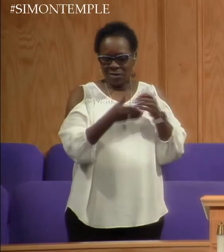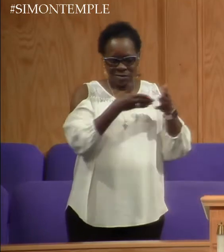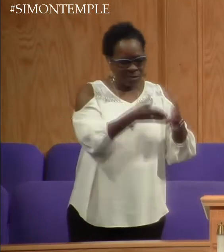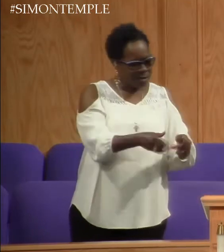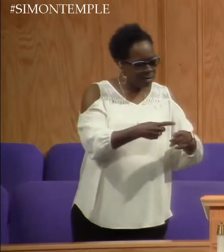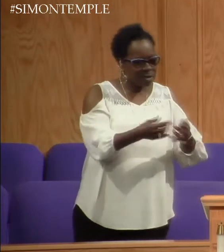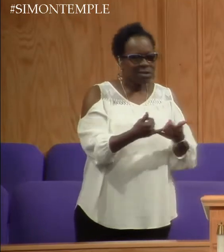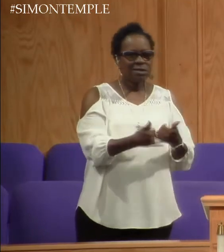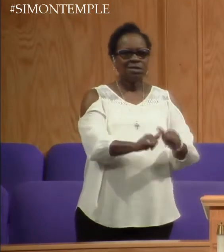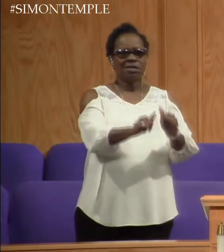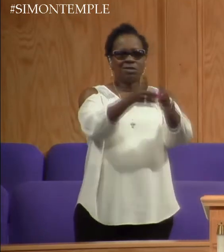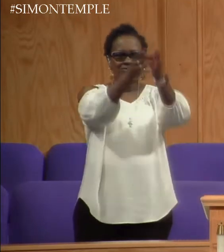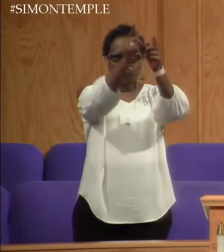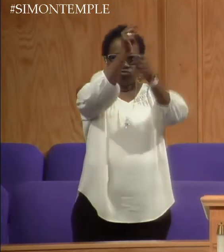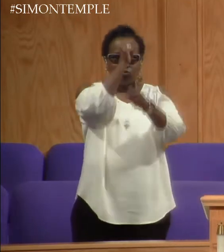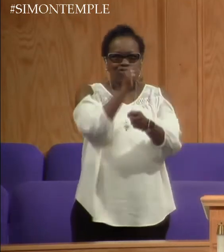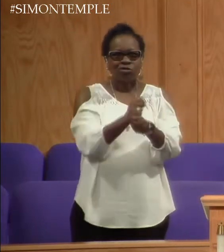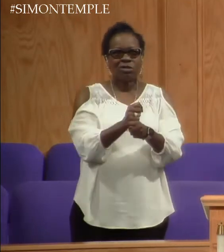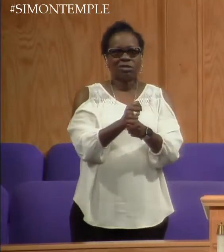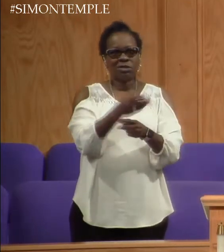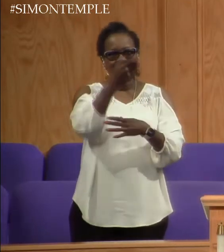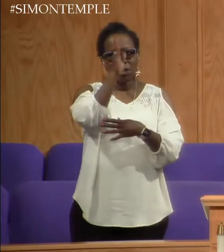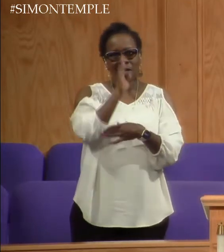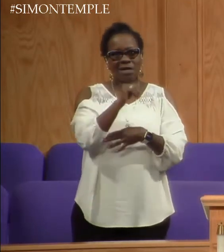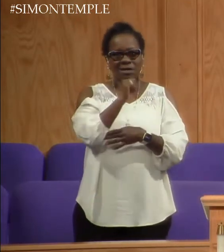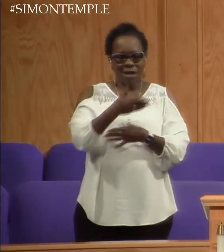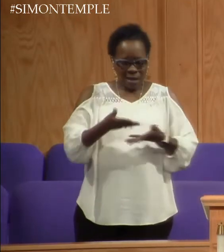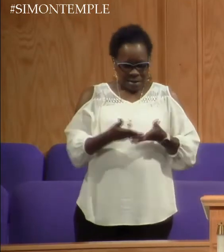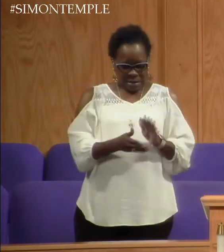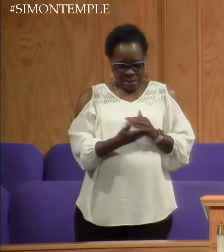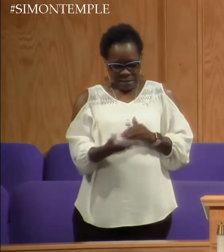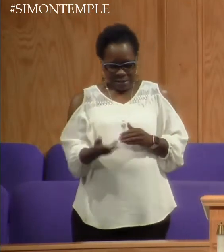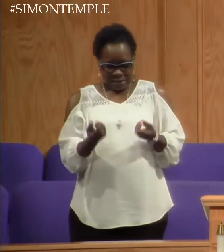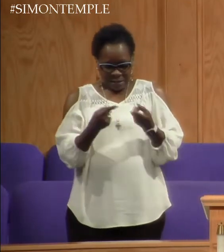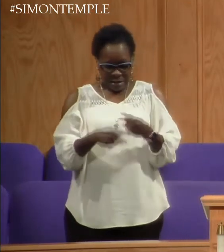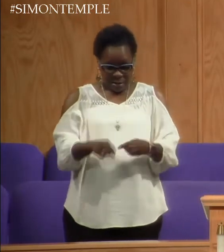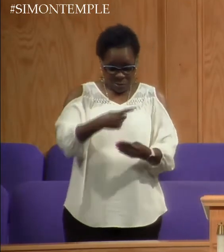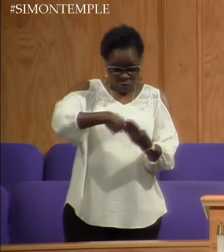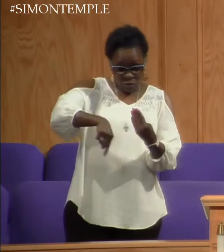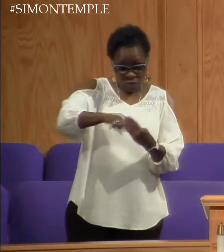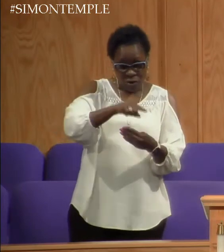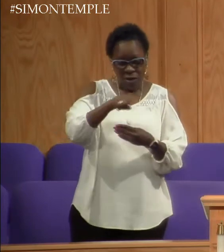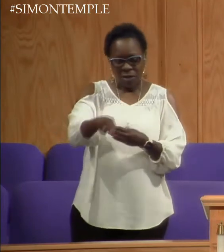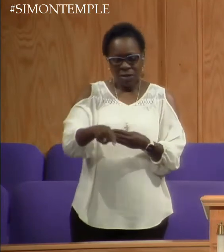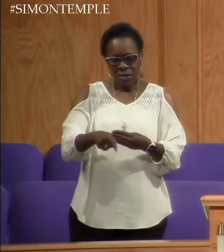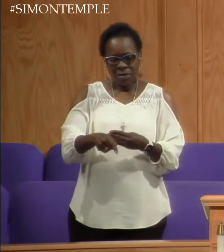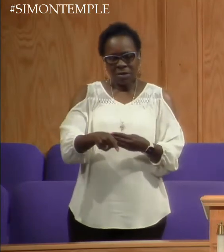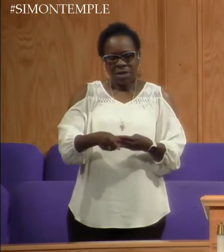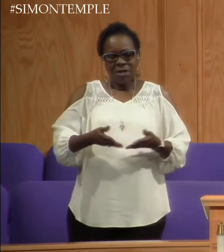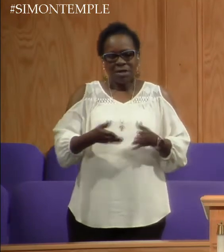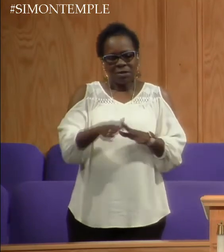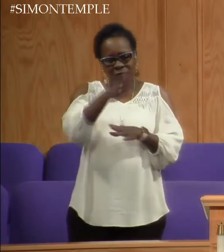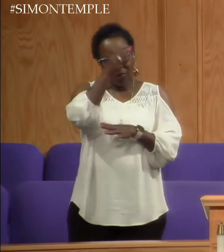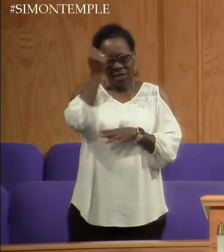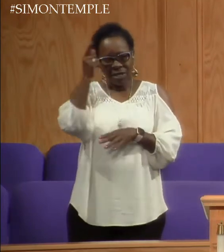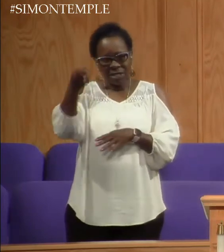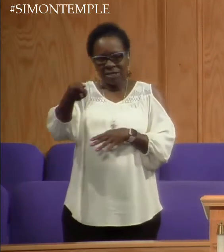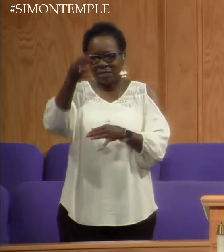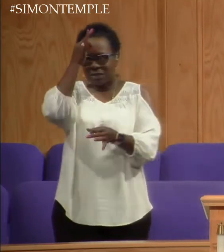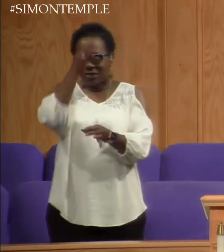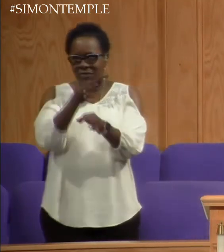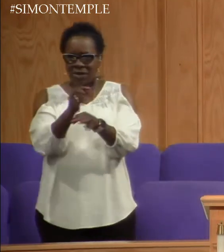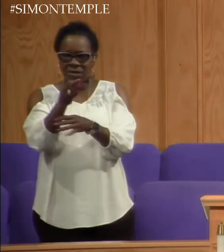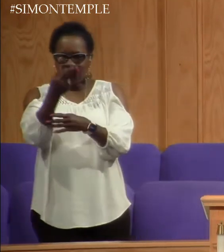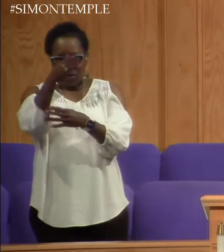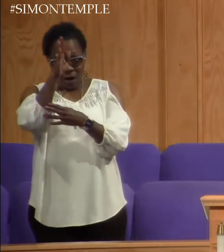trusted God. He didn't let the things going on around him cause him to lay down his faith in God because he was certain of